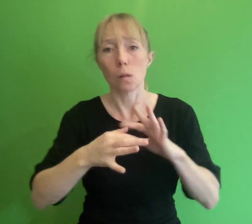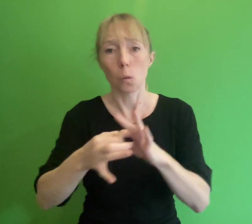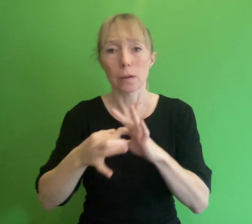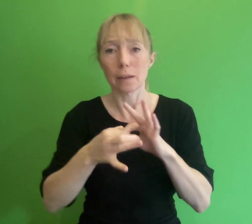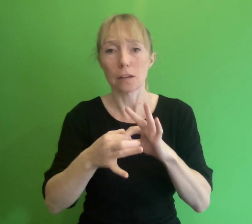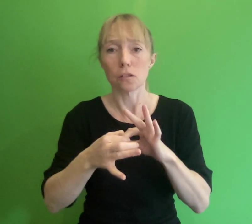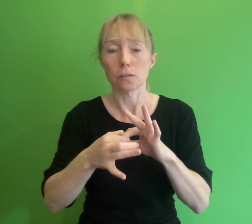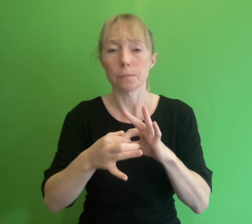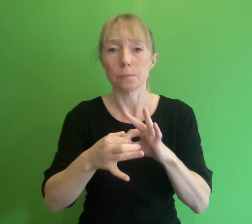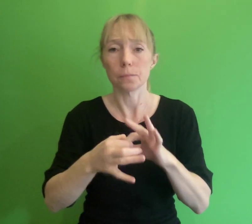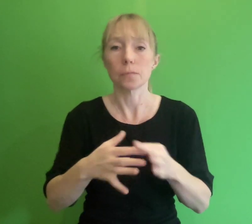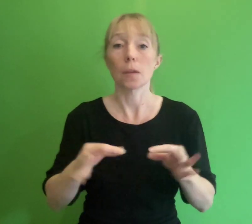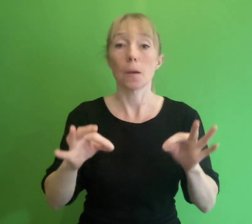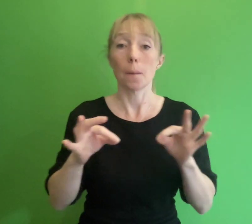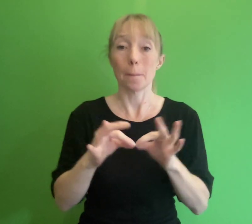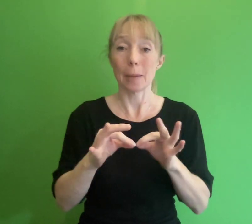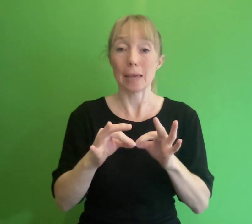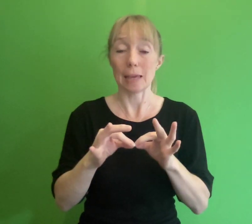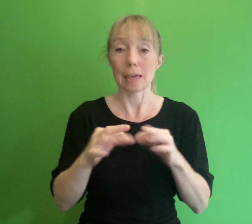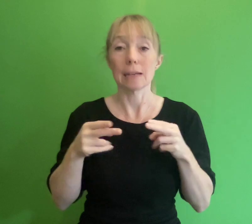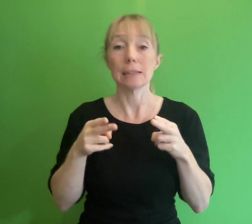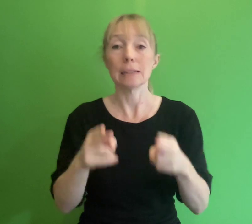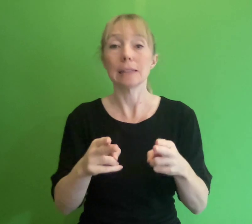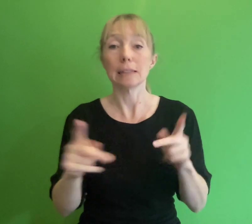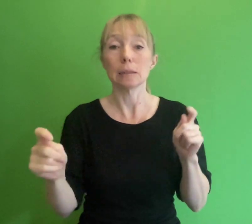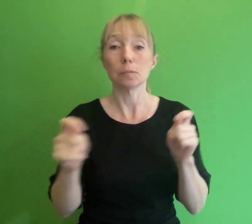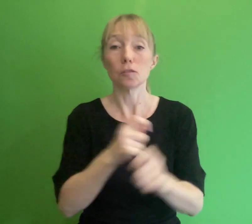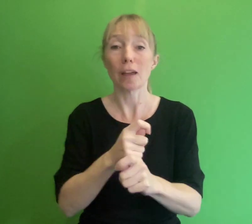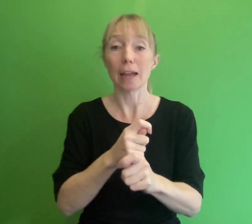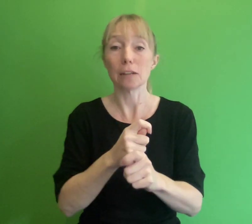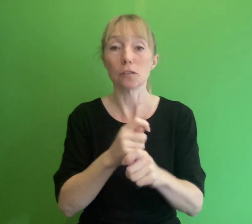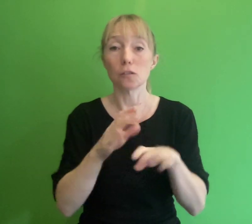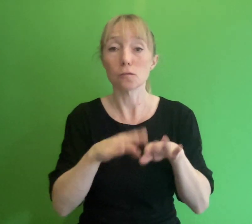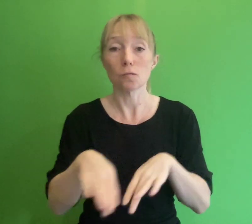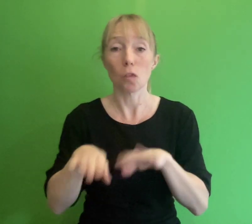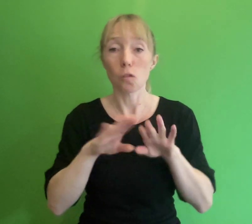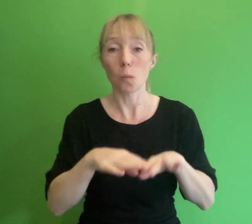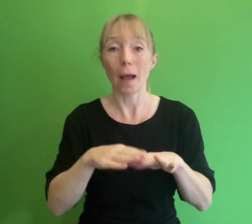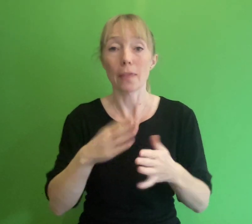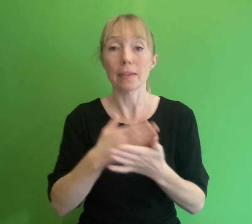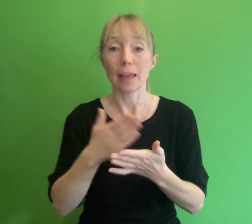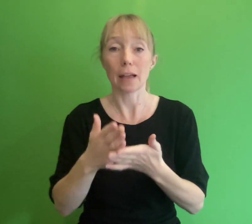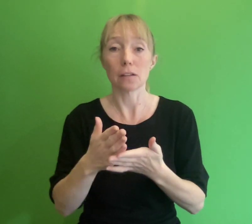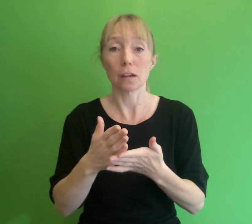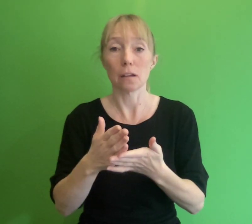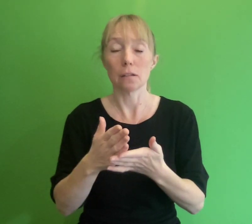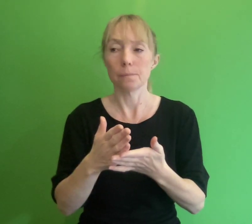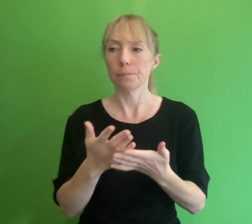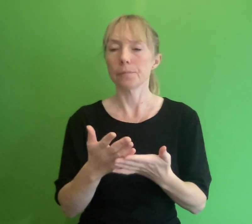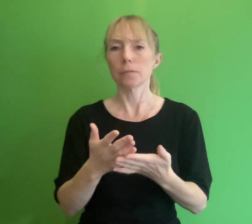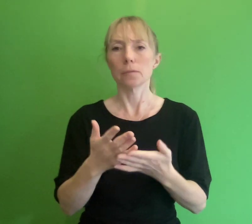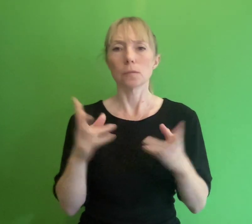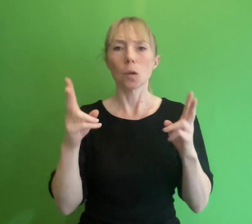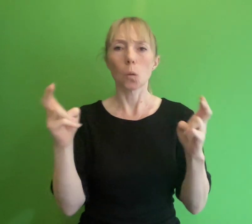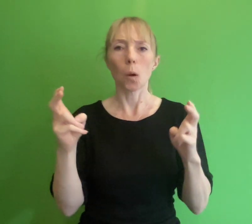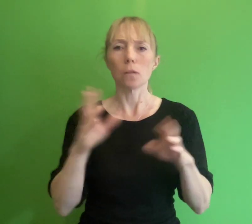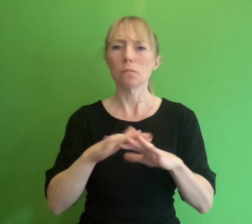B. Systems change across the sector. Don't expect people to come to you without